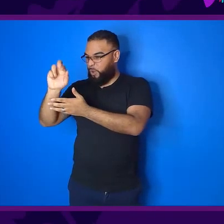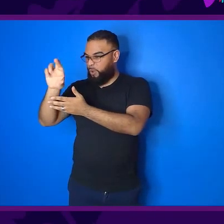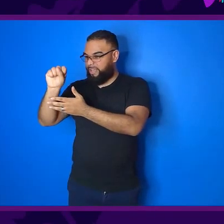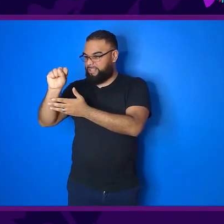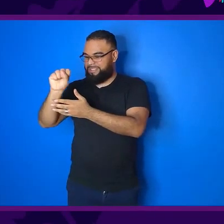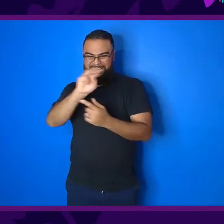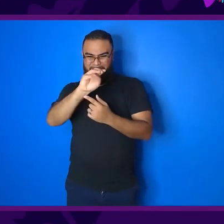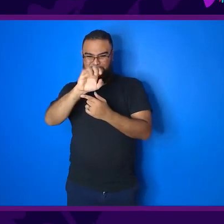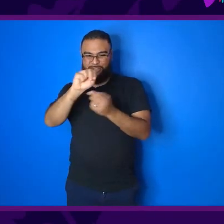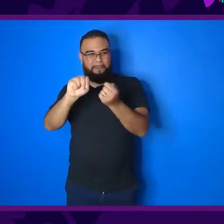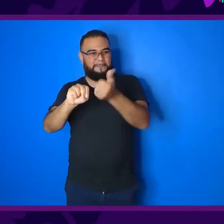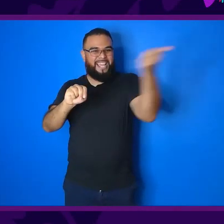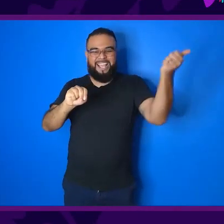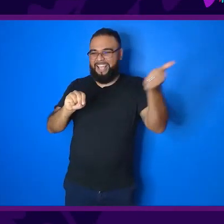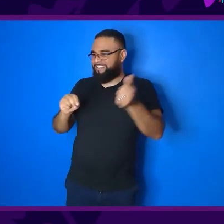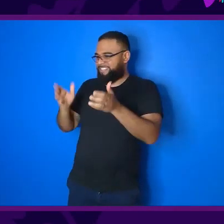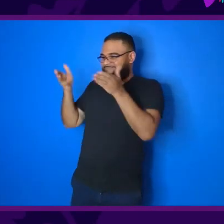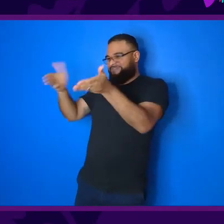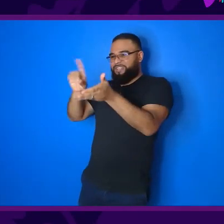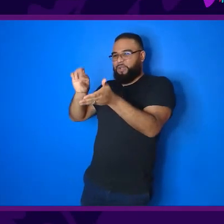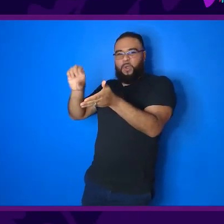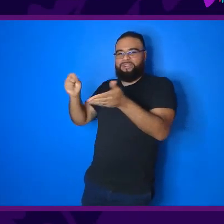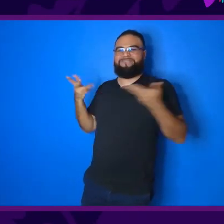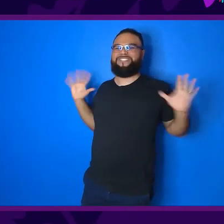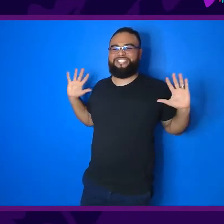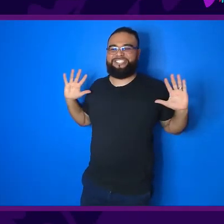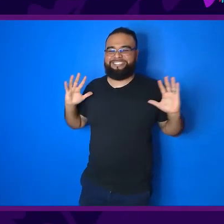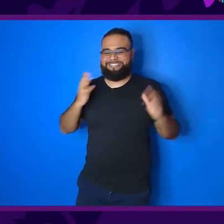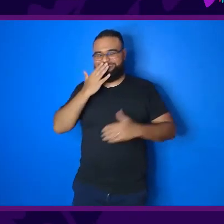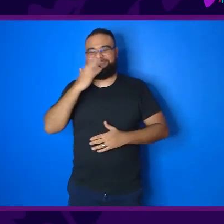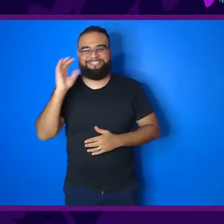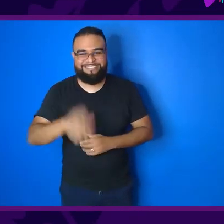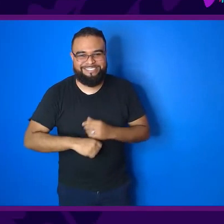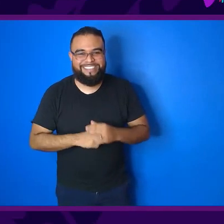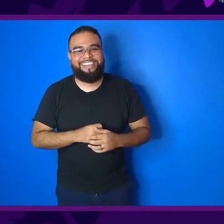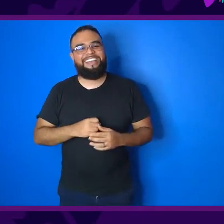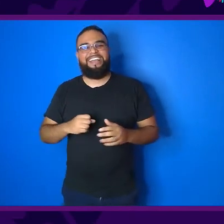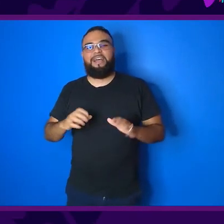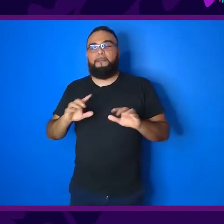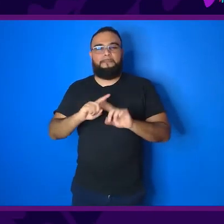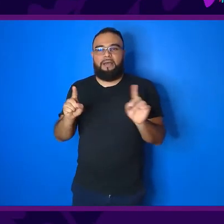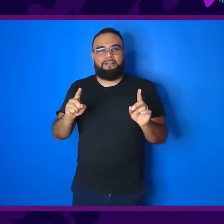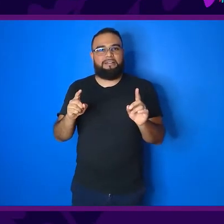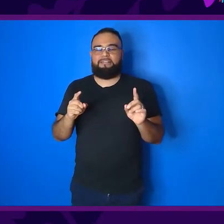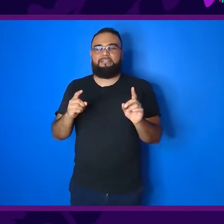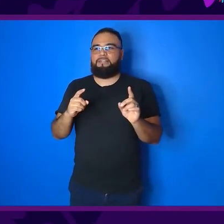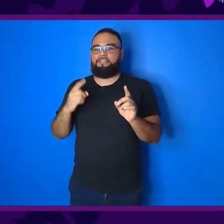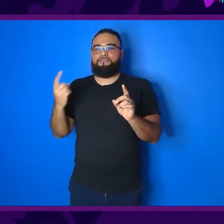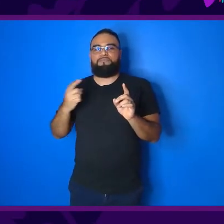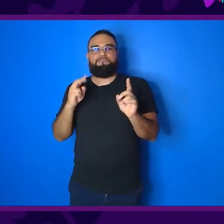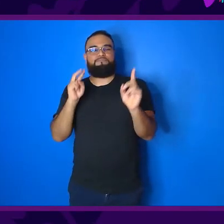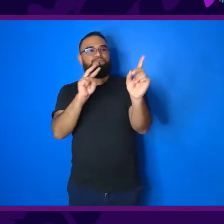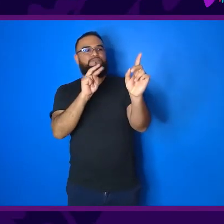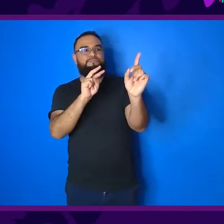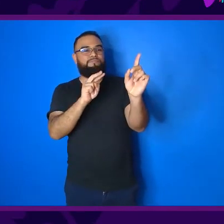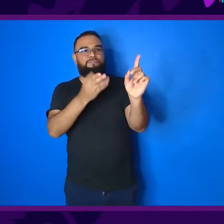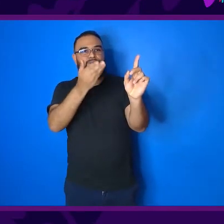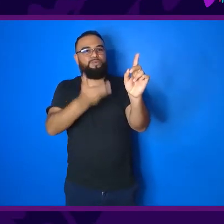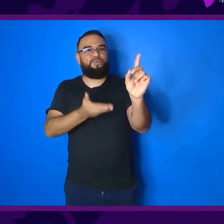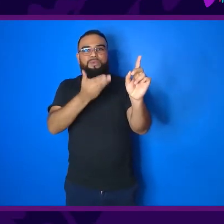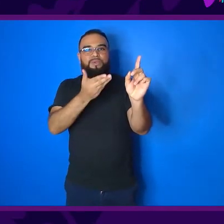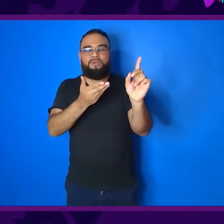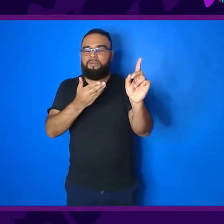So, you know, over the years, all of us have just been watching you unfold year after